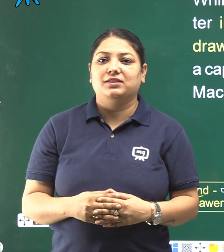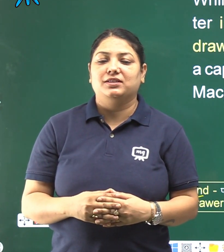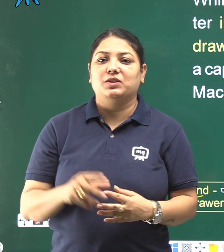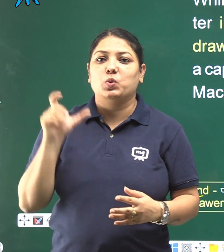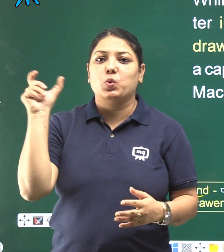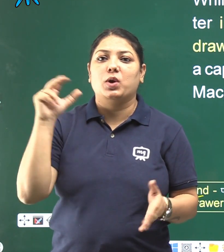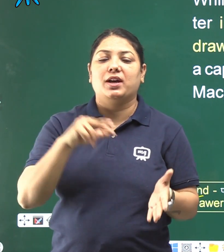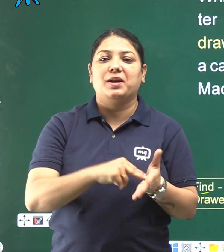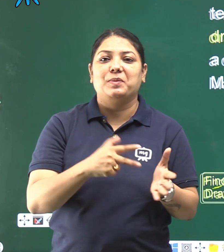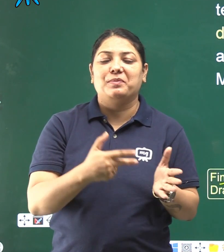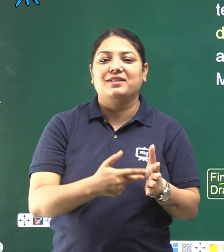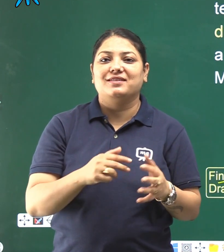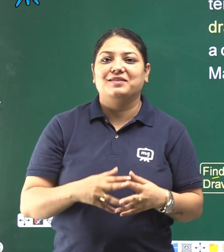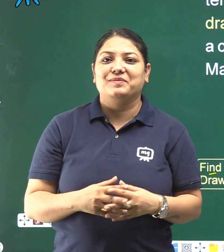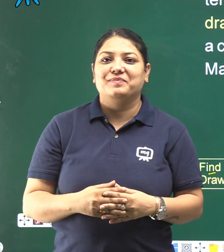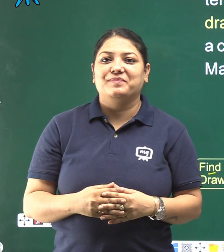Find means